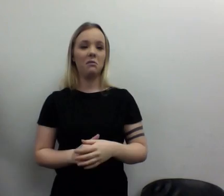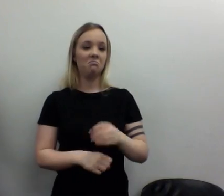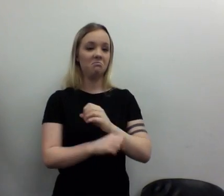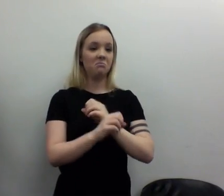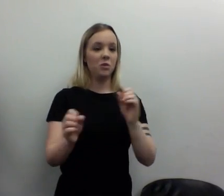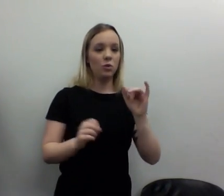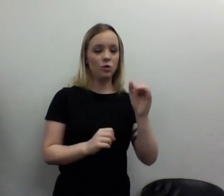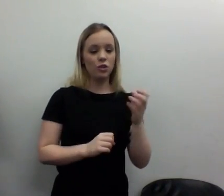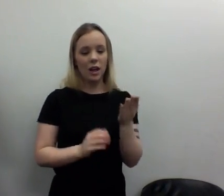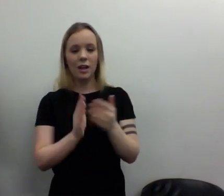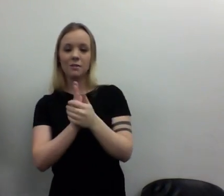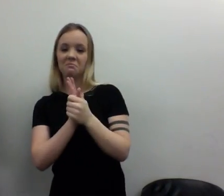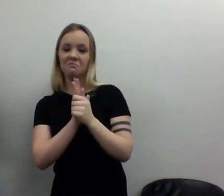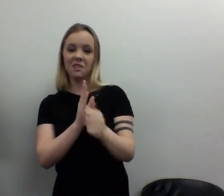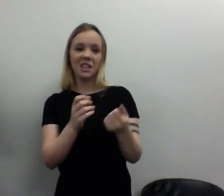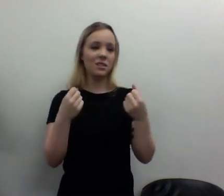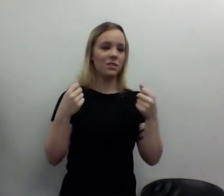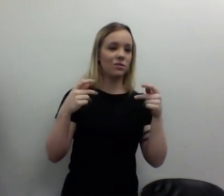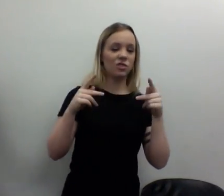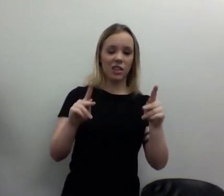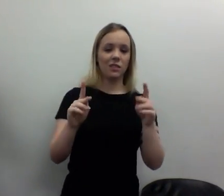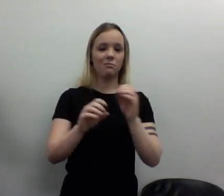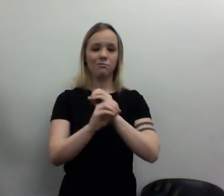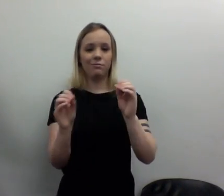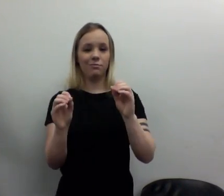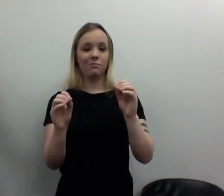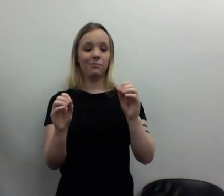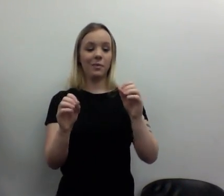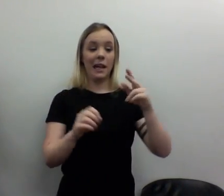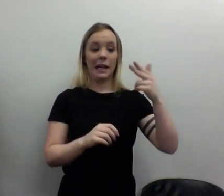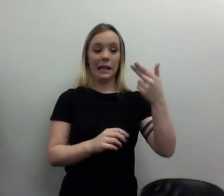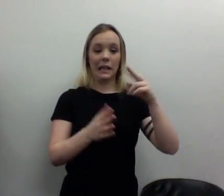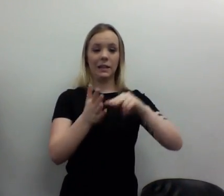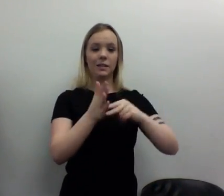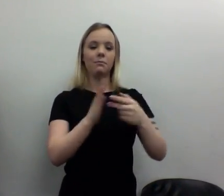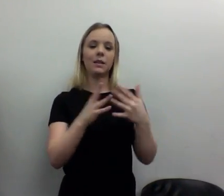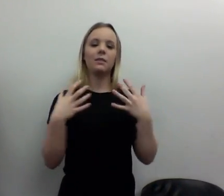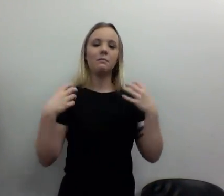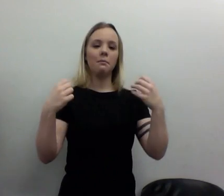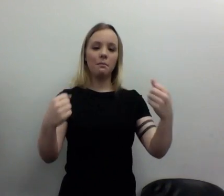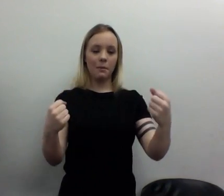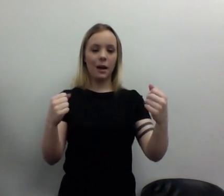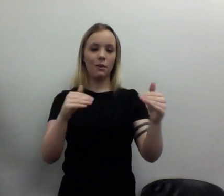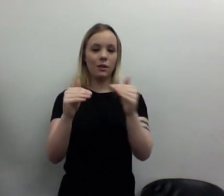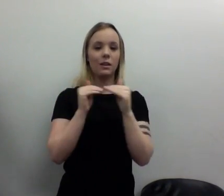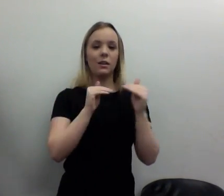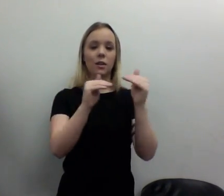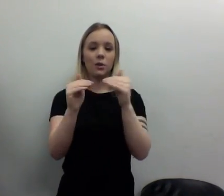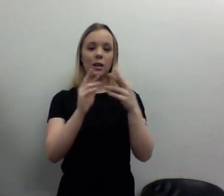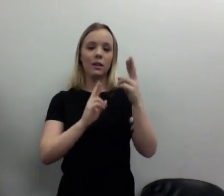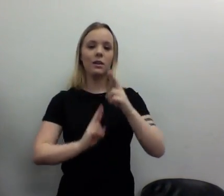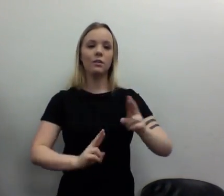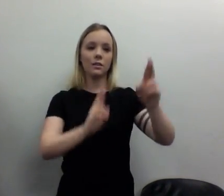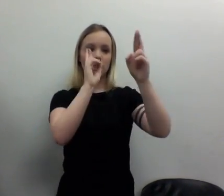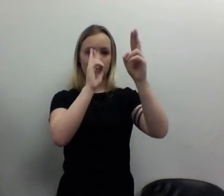chance, that gun means power, equality, respect, and honor. Learn